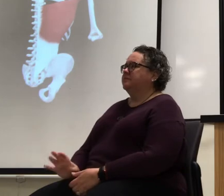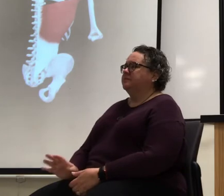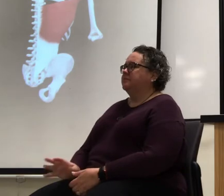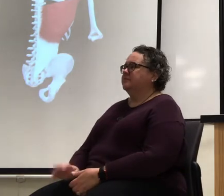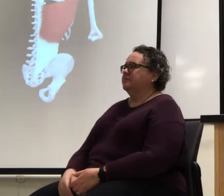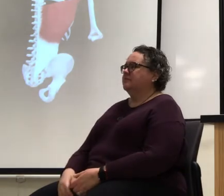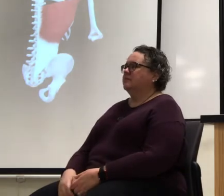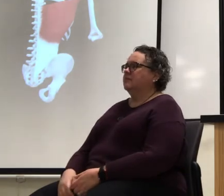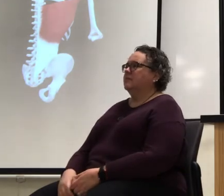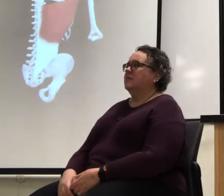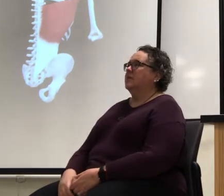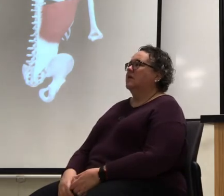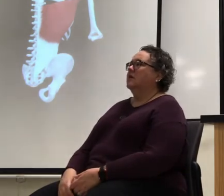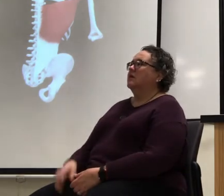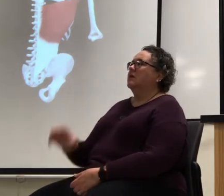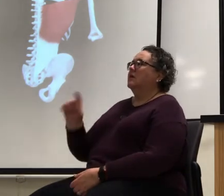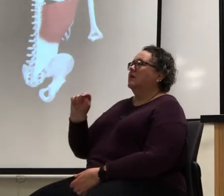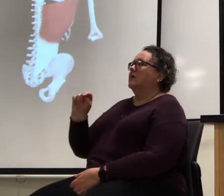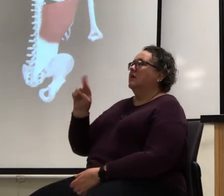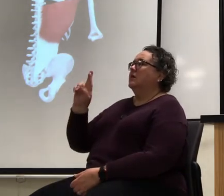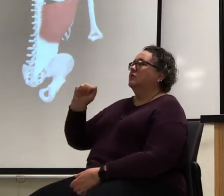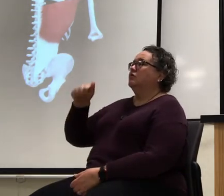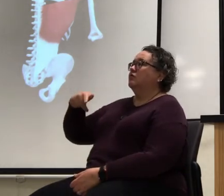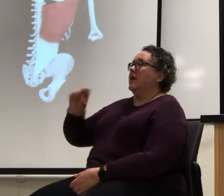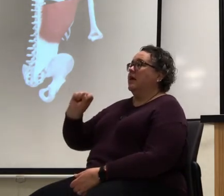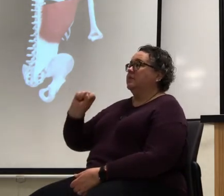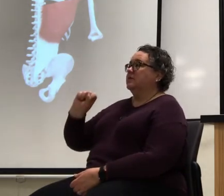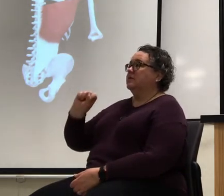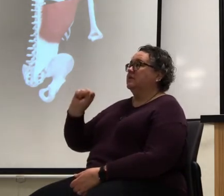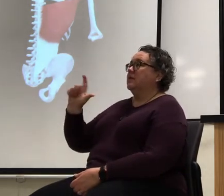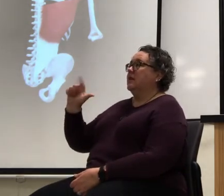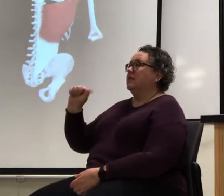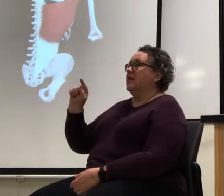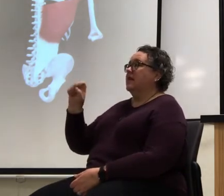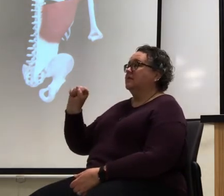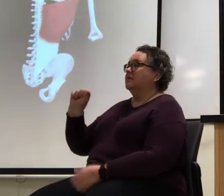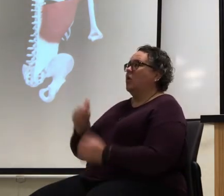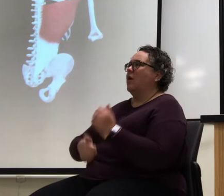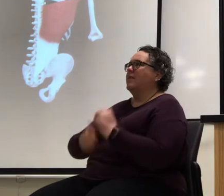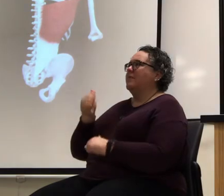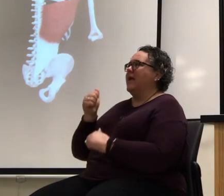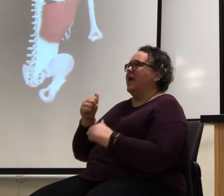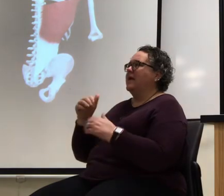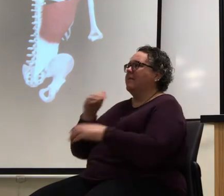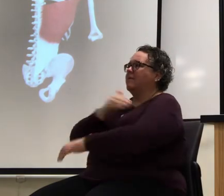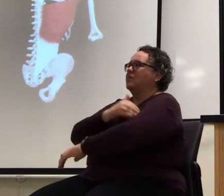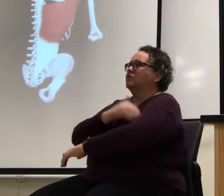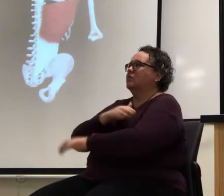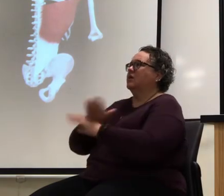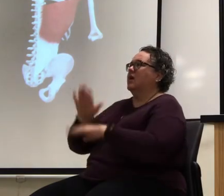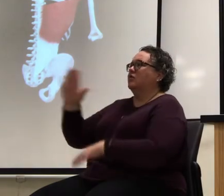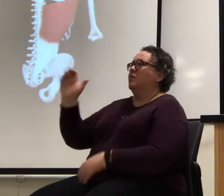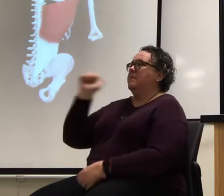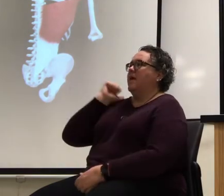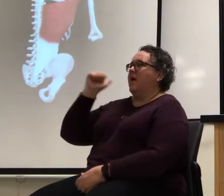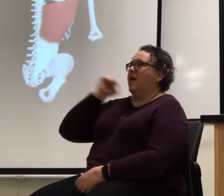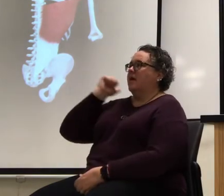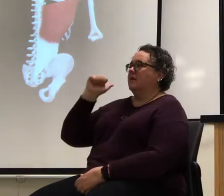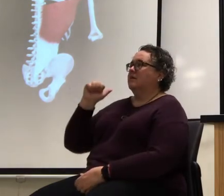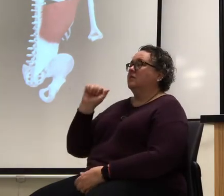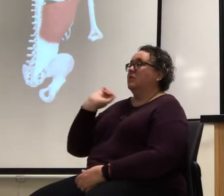So, you know, your traps and lats, those are the main muscles at the back. So this is the one inferior to traps.